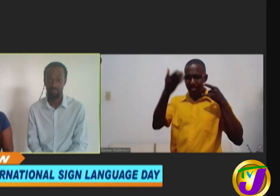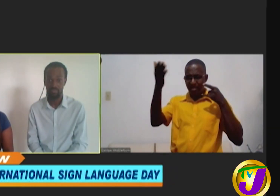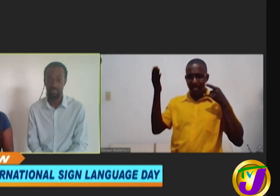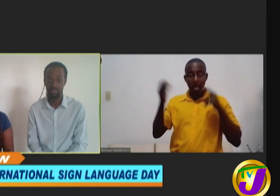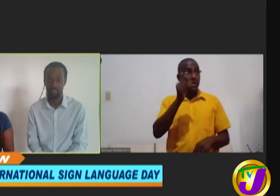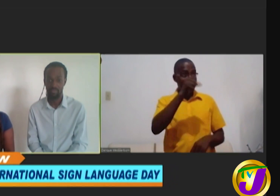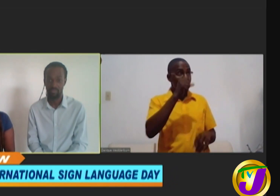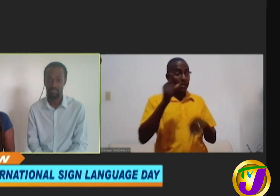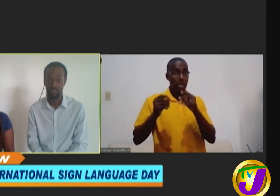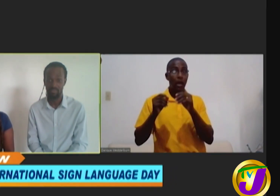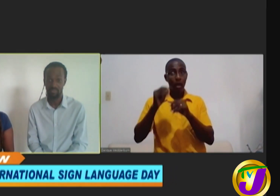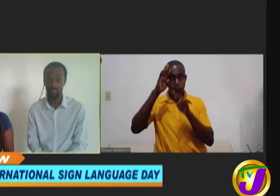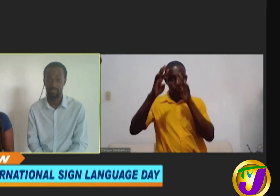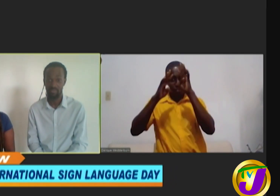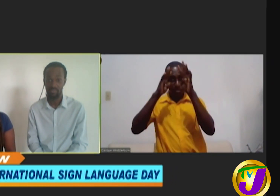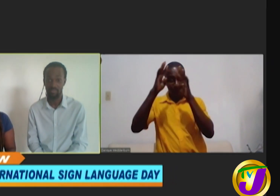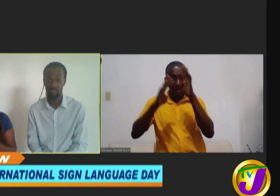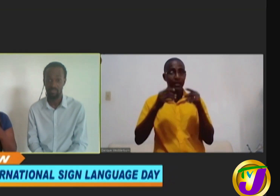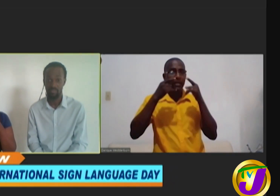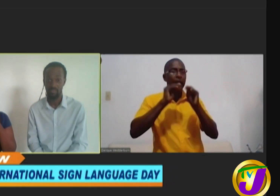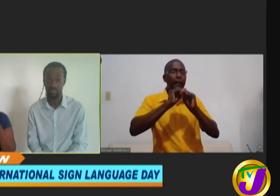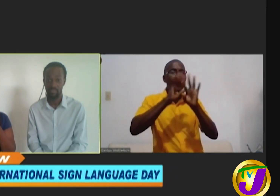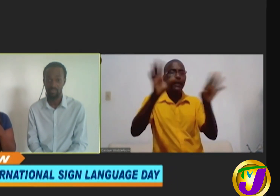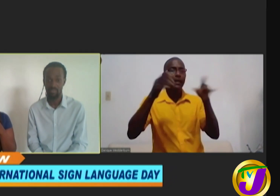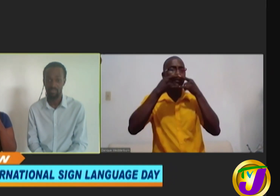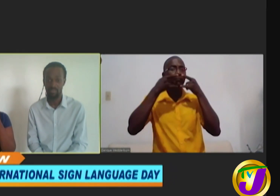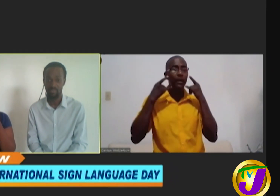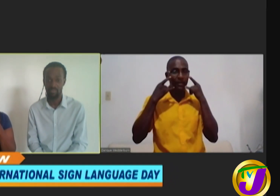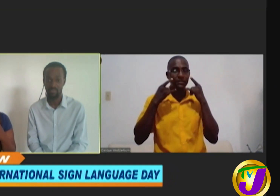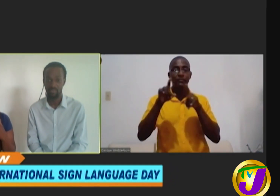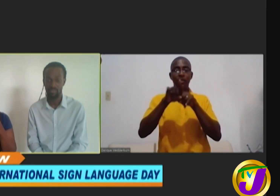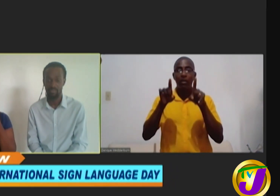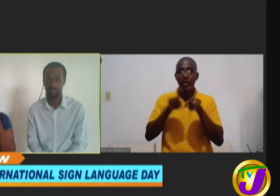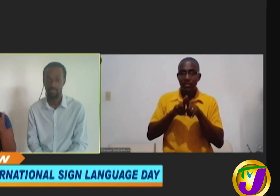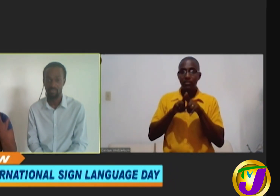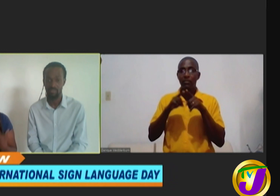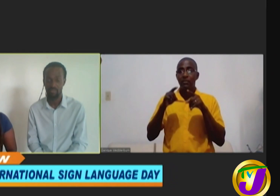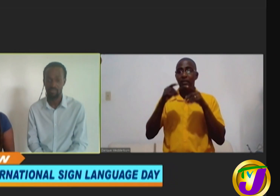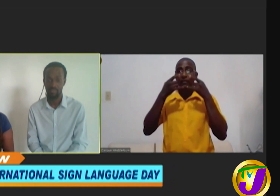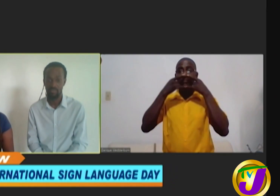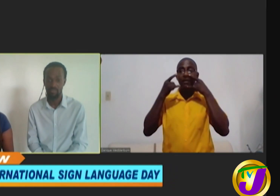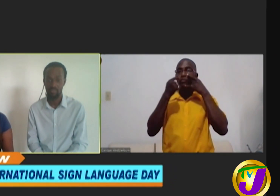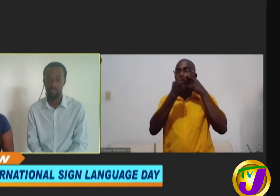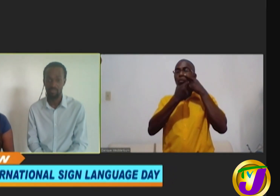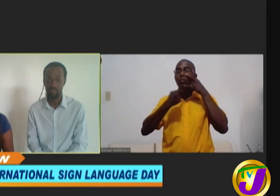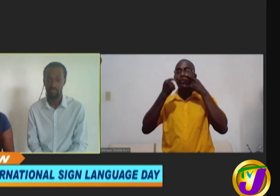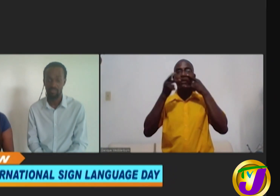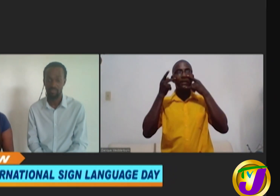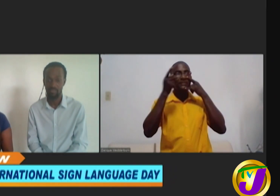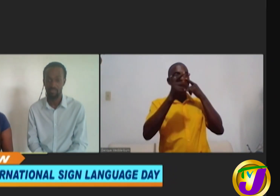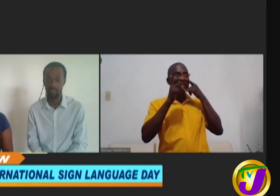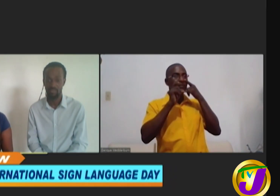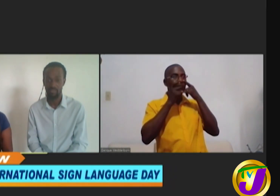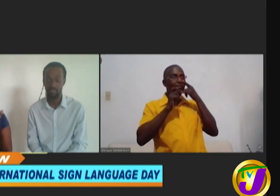are developing transparent masks. In addition to masks with just an opening for where you can see the mouth.